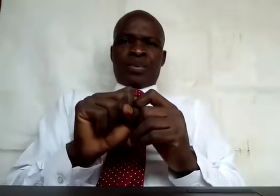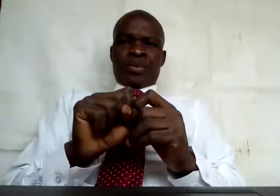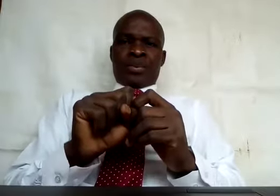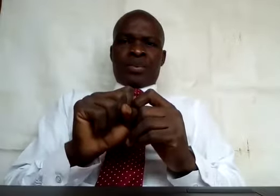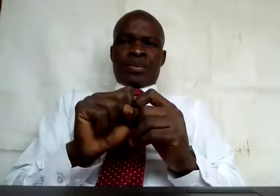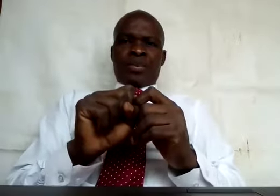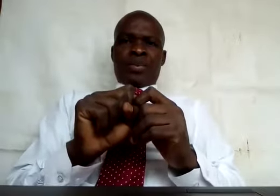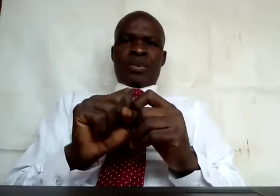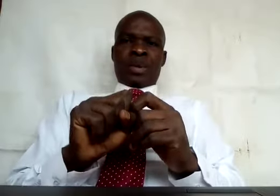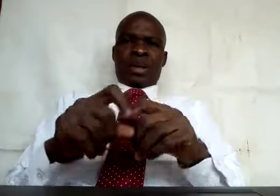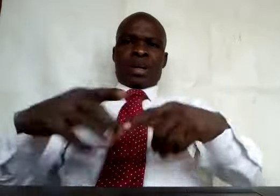Now let's continue.